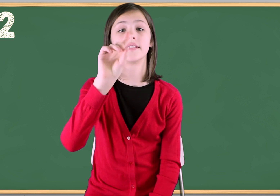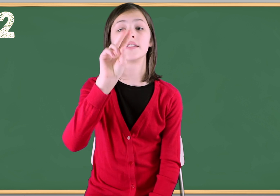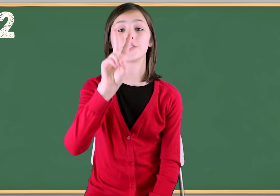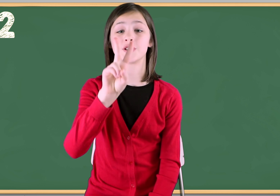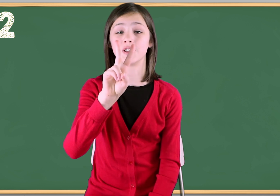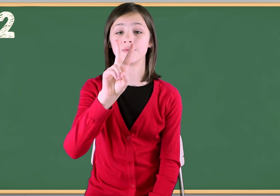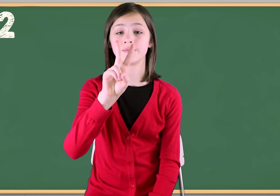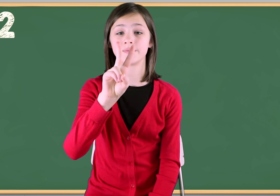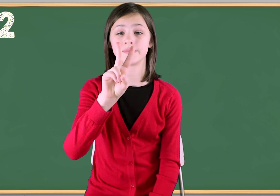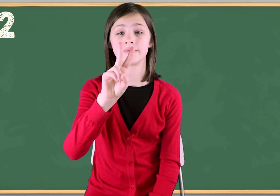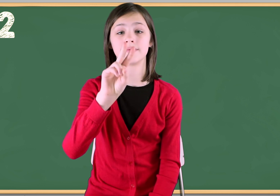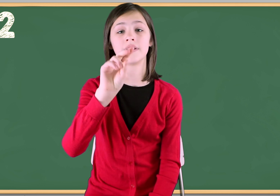82,